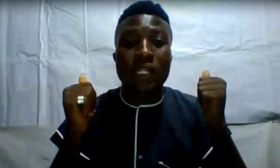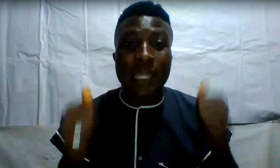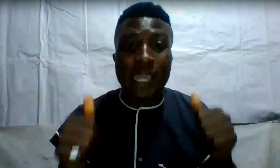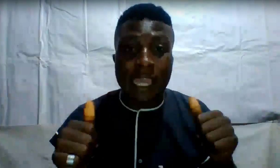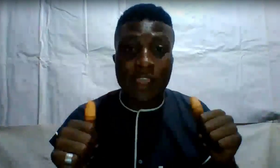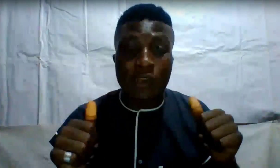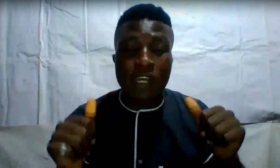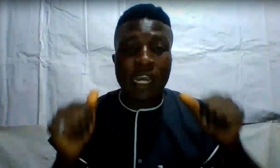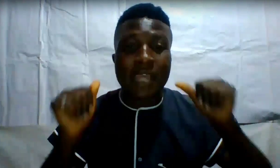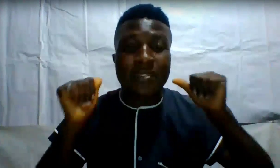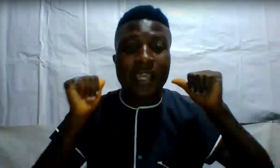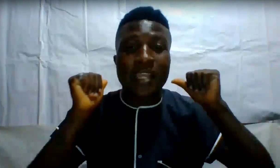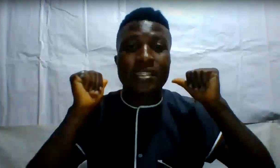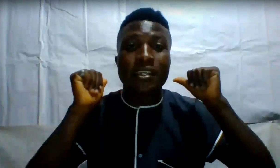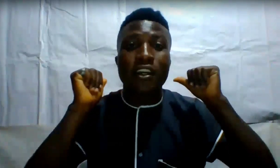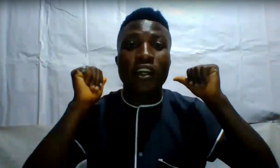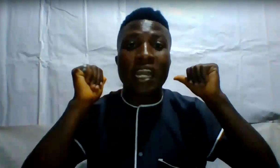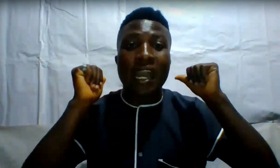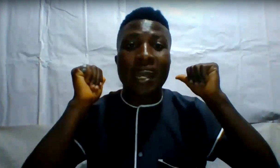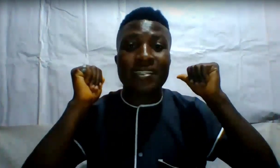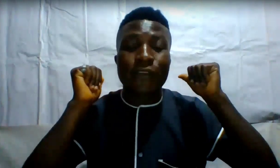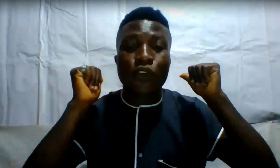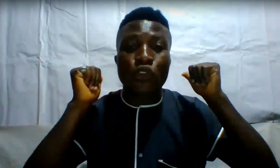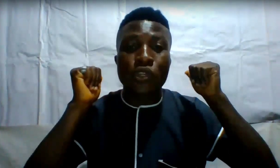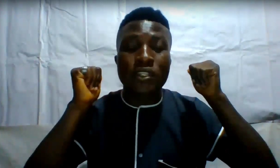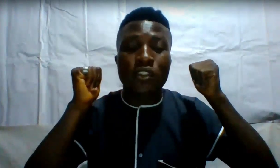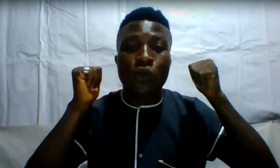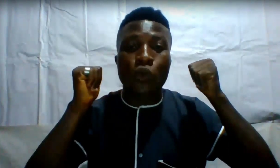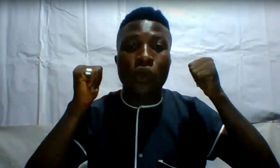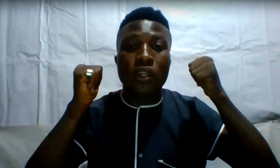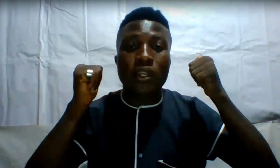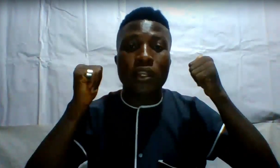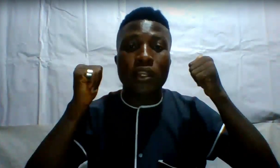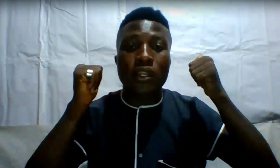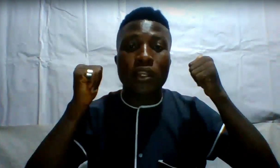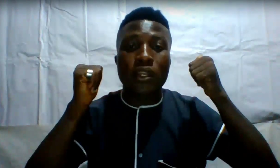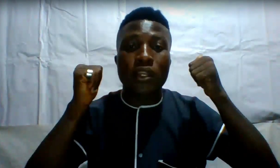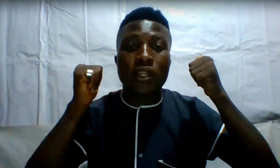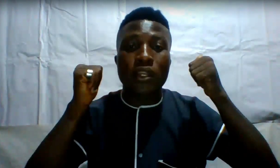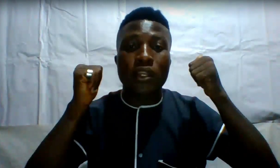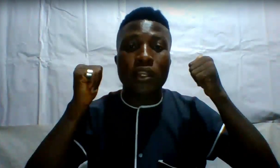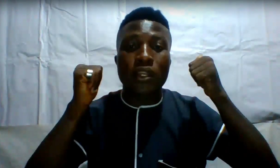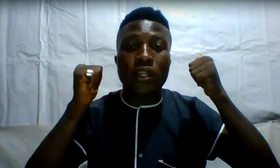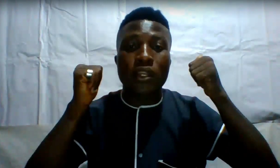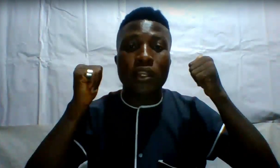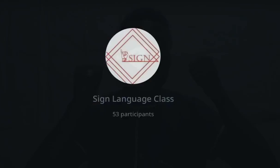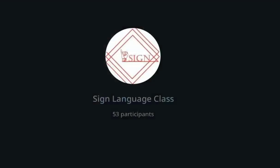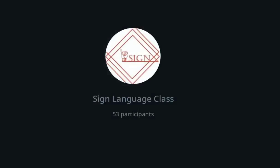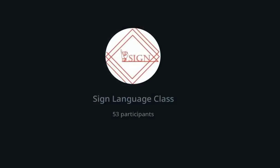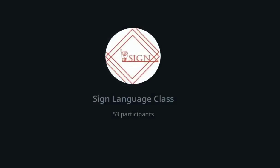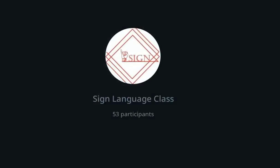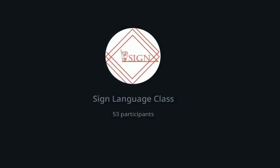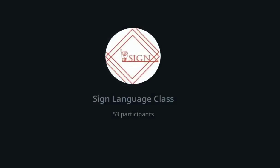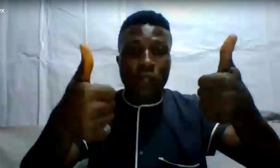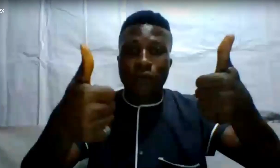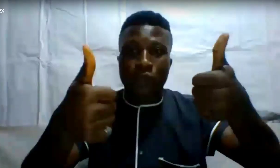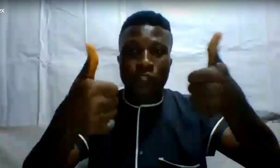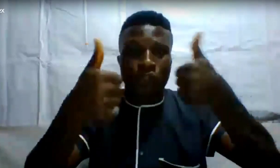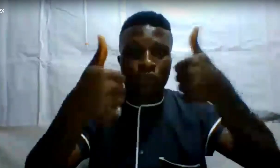I said, as if you're doing someone well done, you're telling someone well done, right? Well done for a